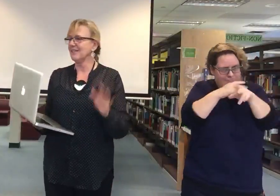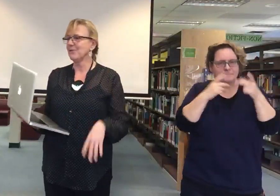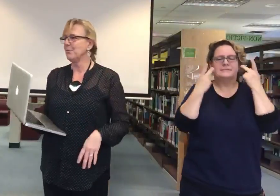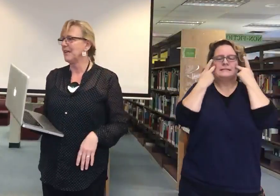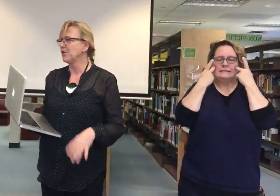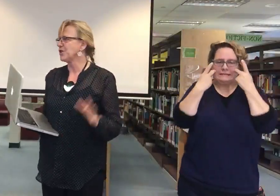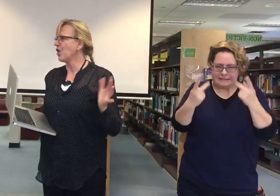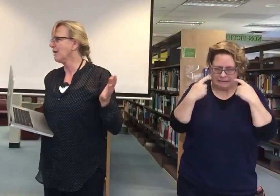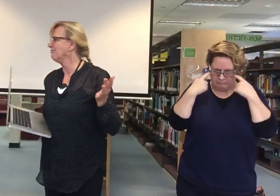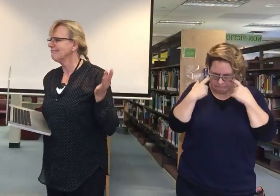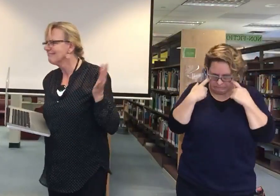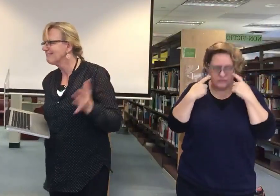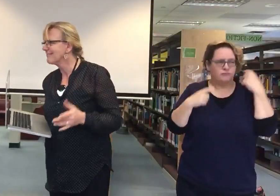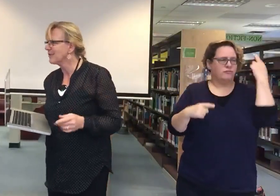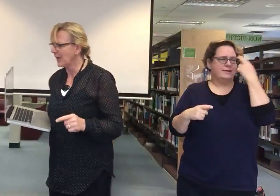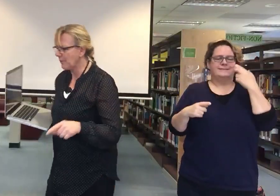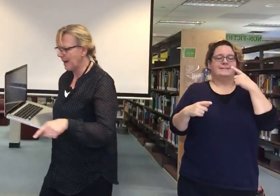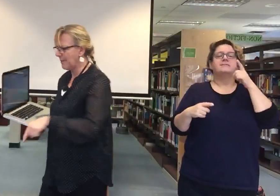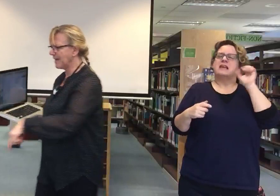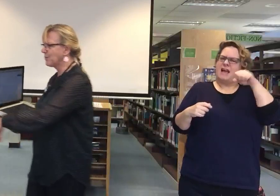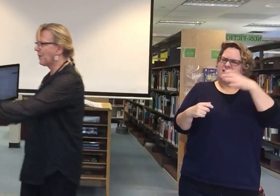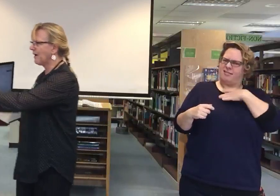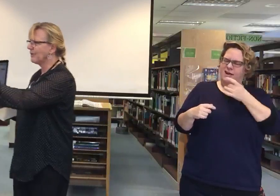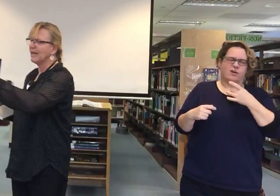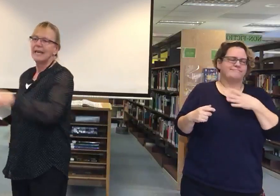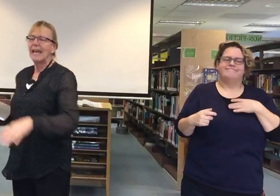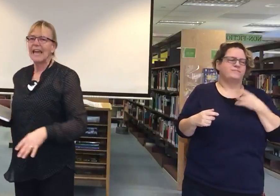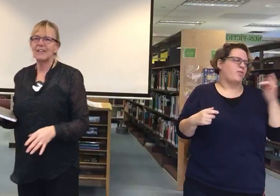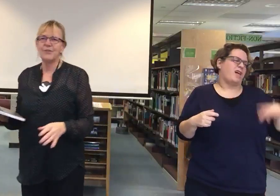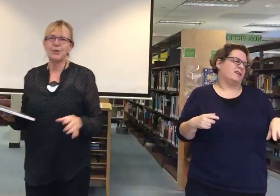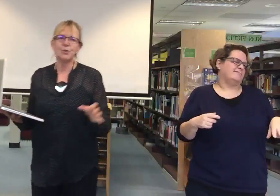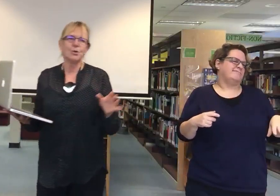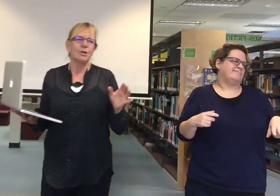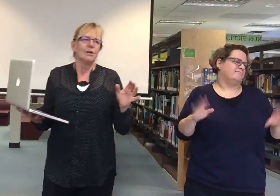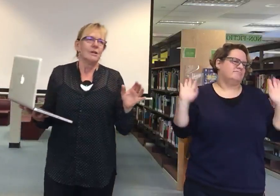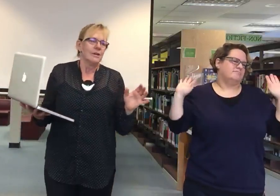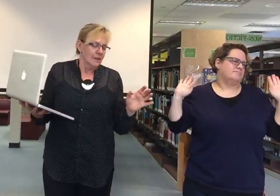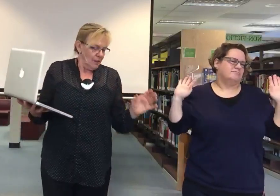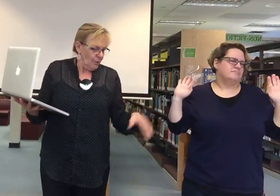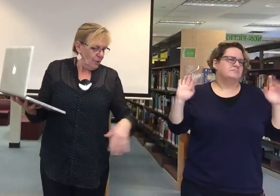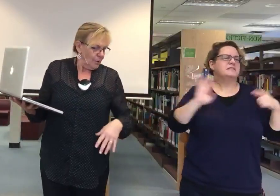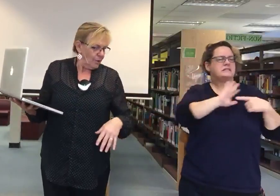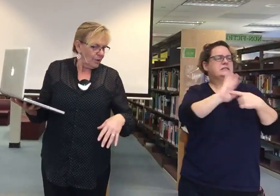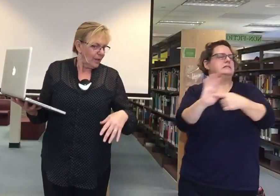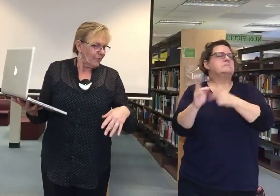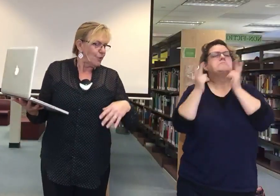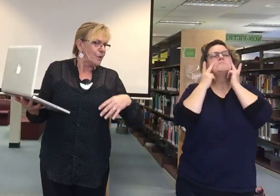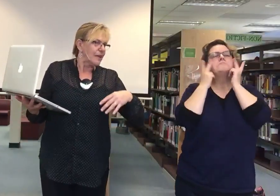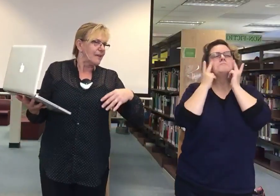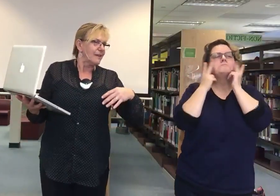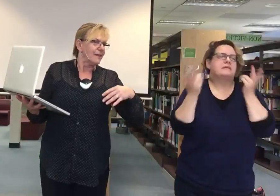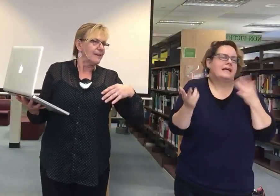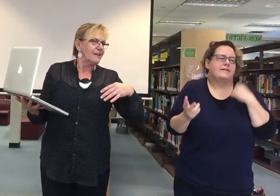okay, this is for me or it's not. So that when I pass around, and if you